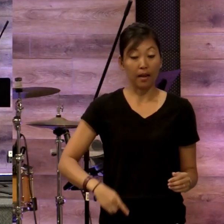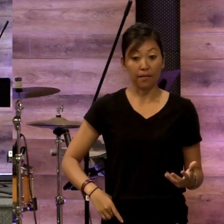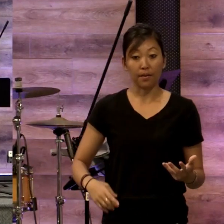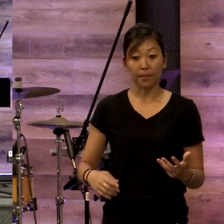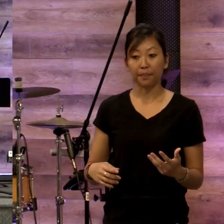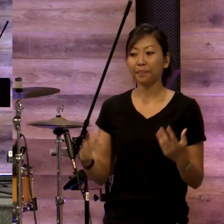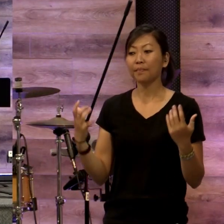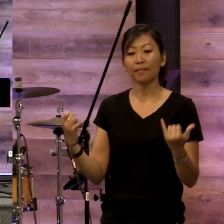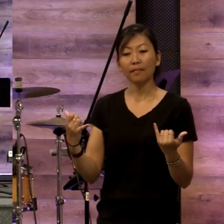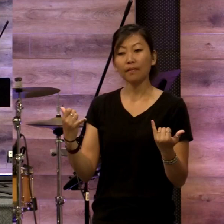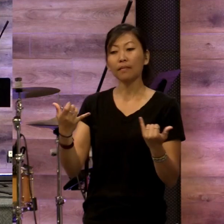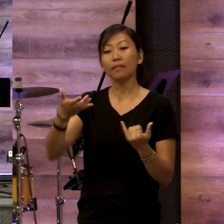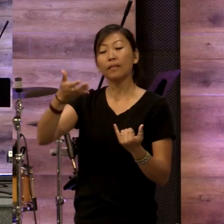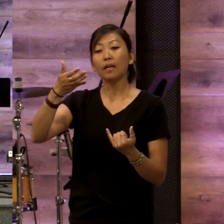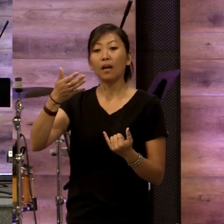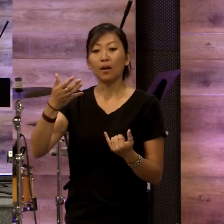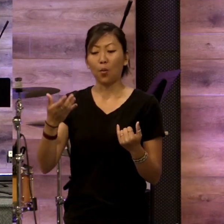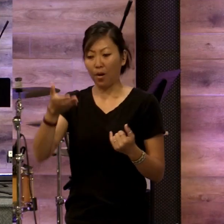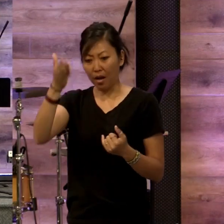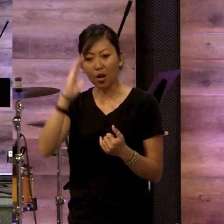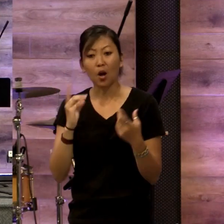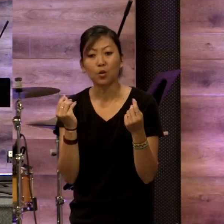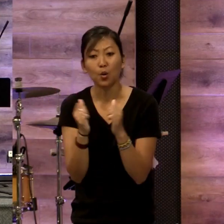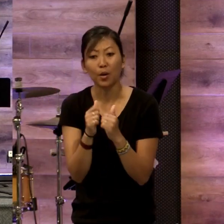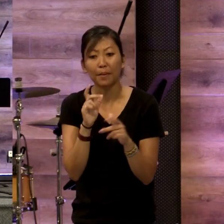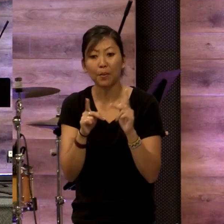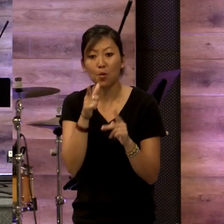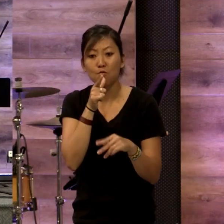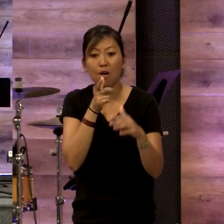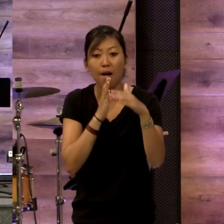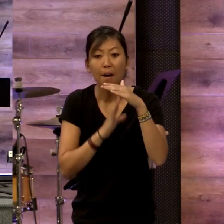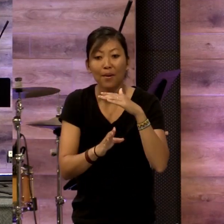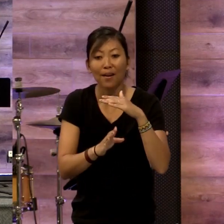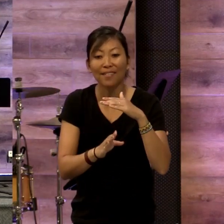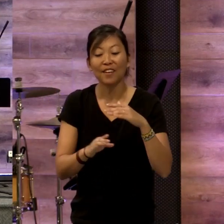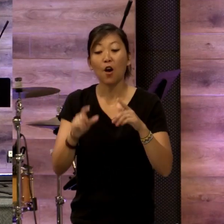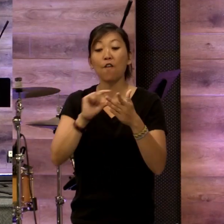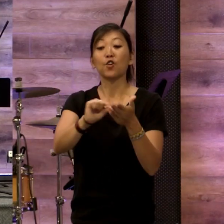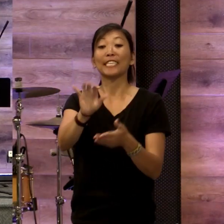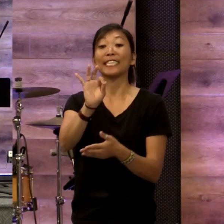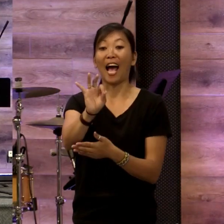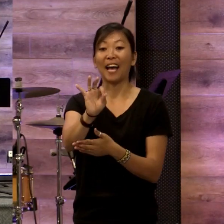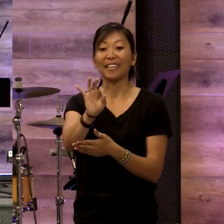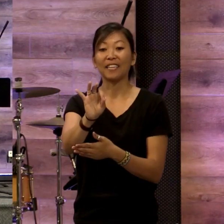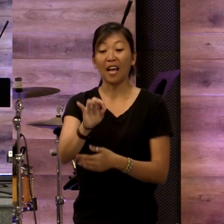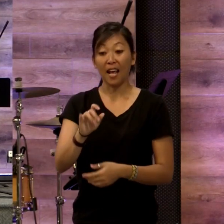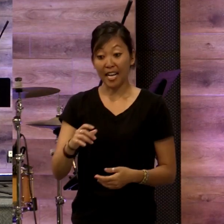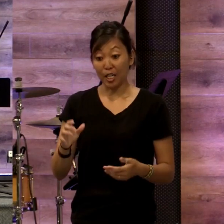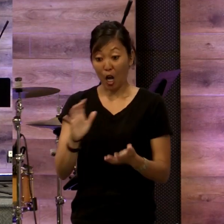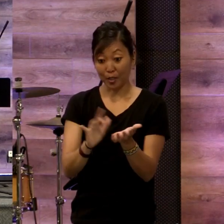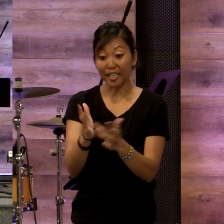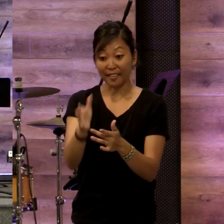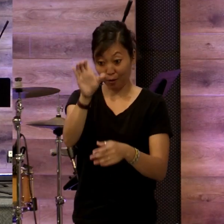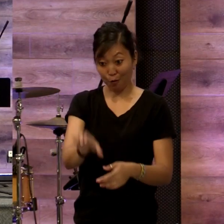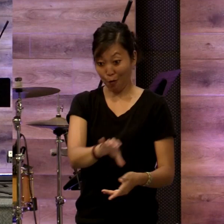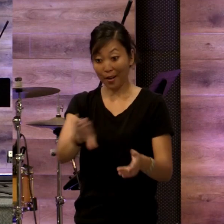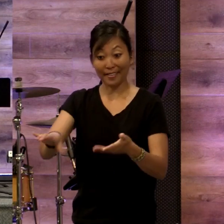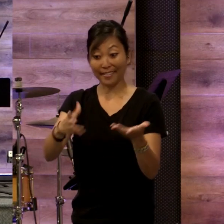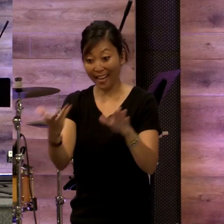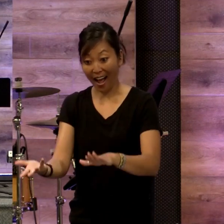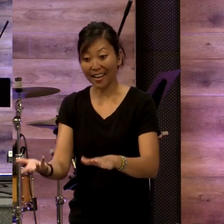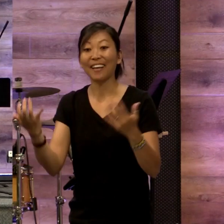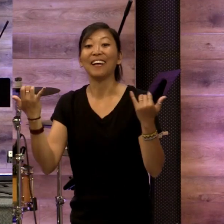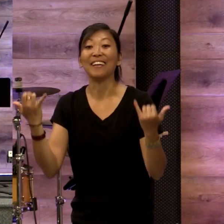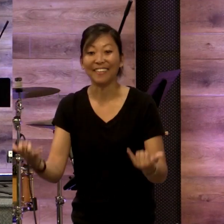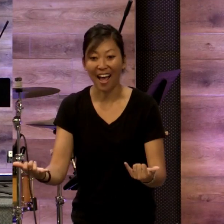So what does God do with people like that? We read verse 9, "Therefore, God has highly exalted him and bestowed on him the name that